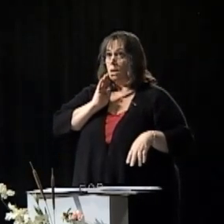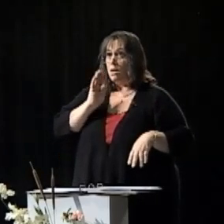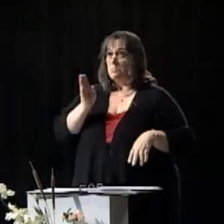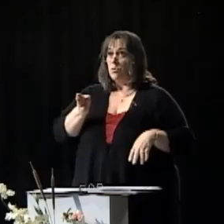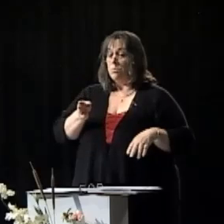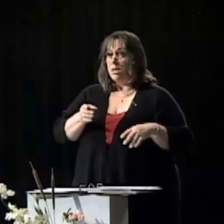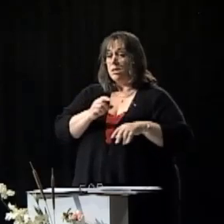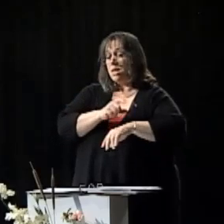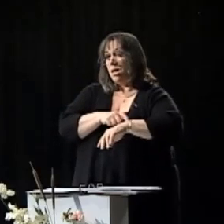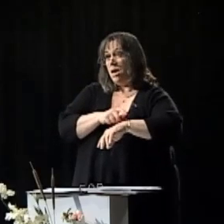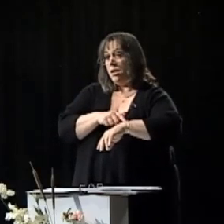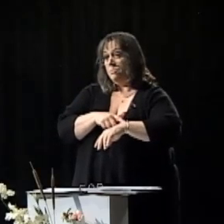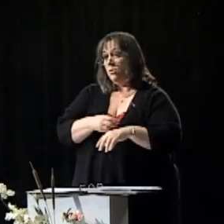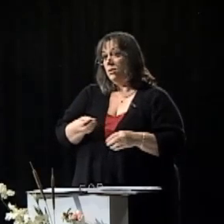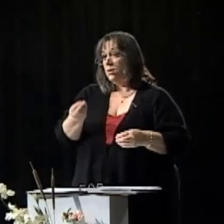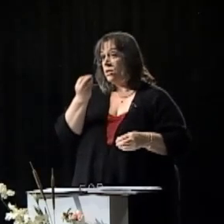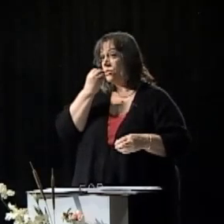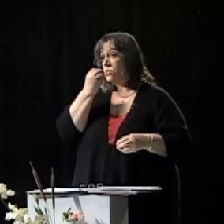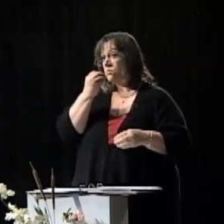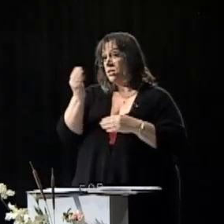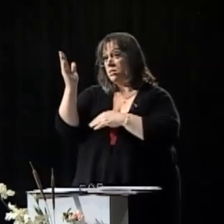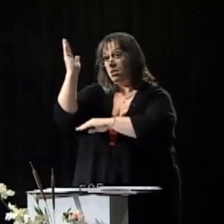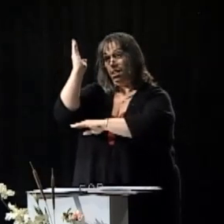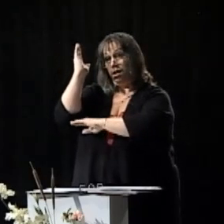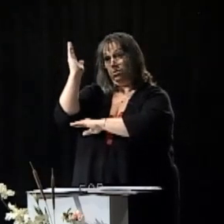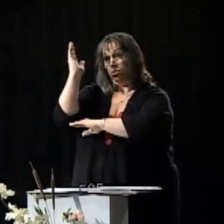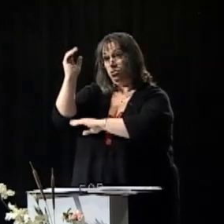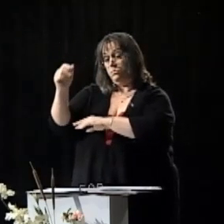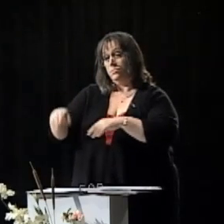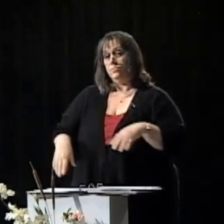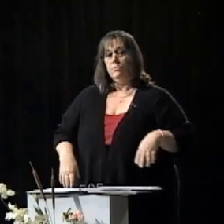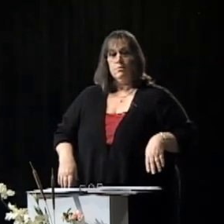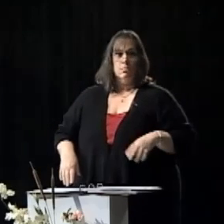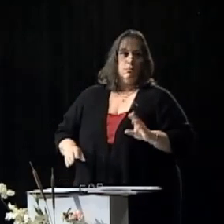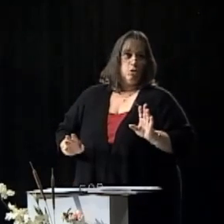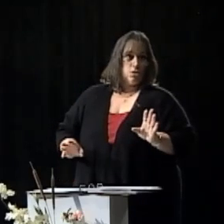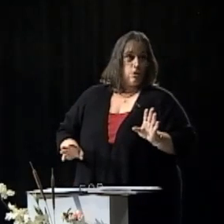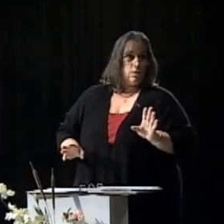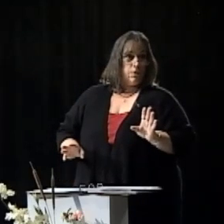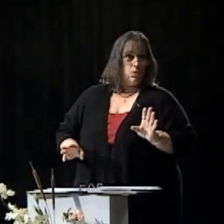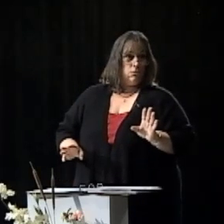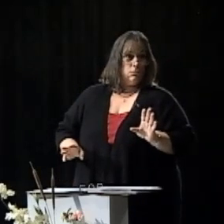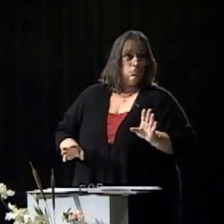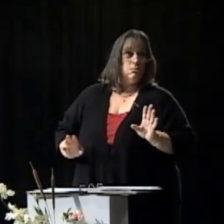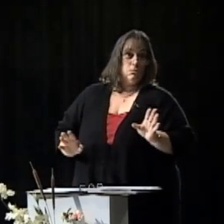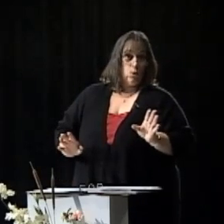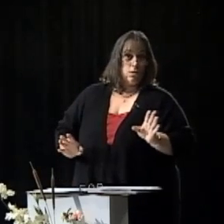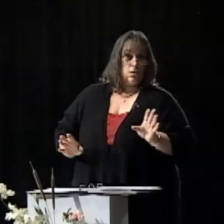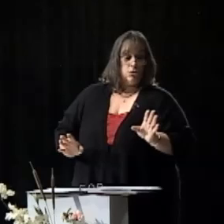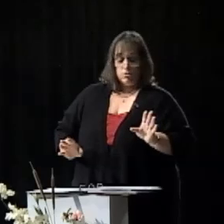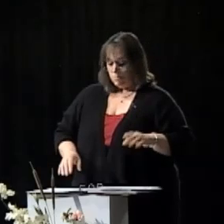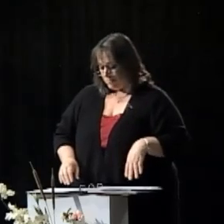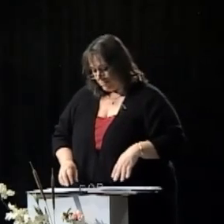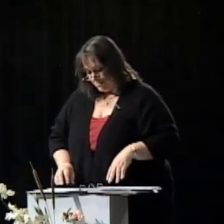will be time to eat lunch, which is always a big one. One's lunch.